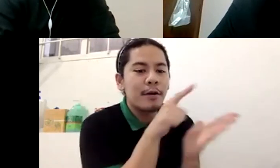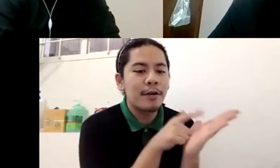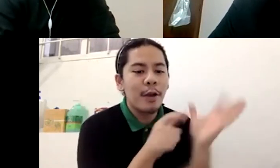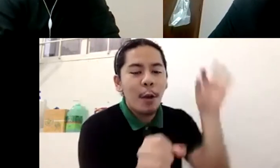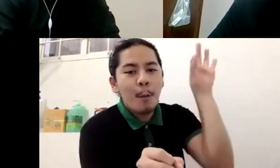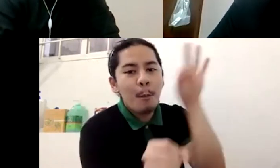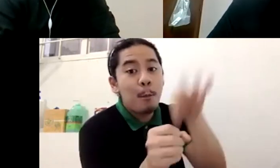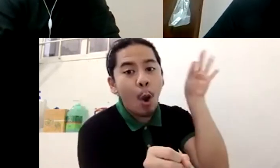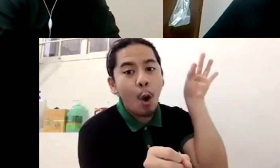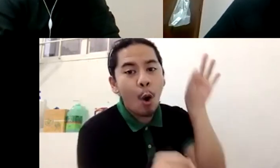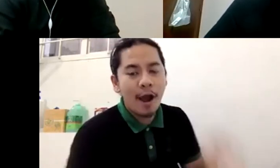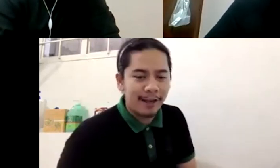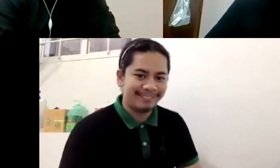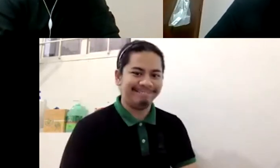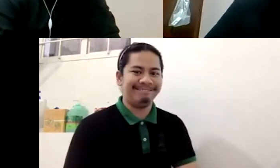The votes are in.